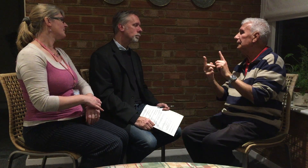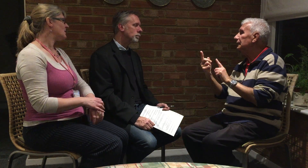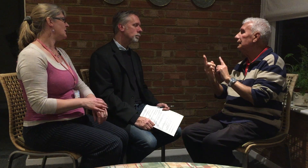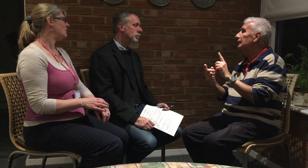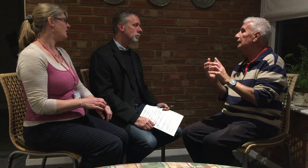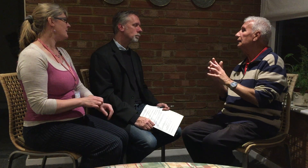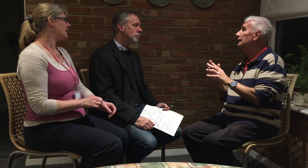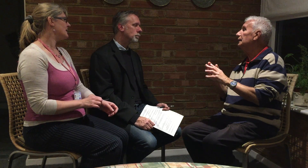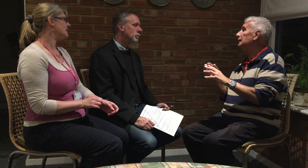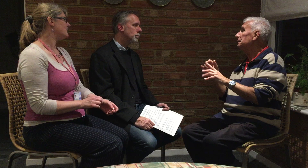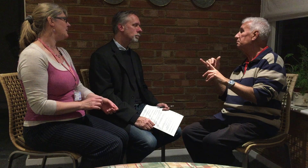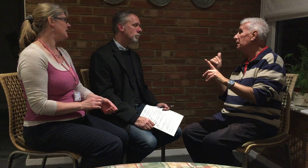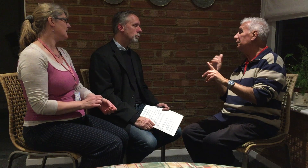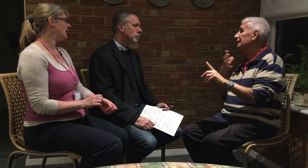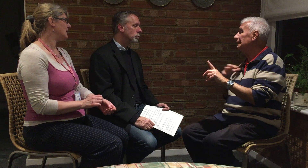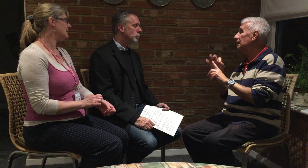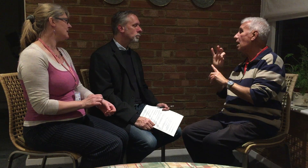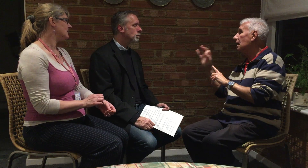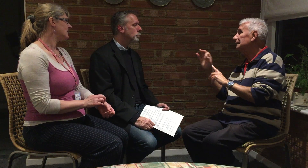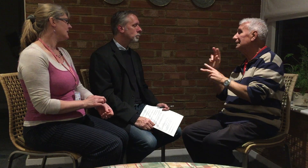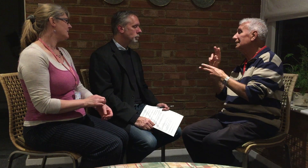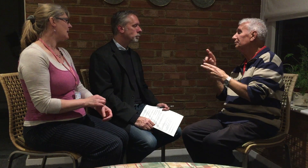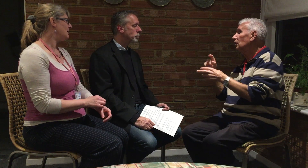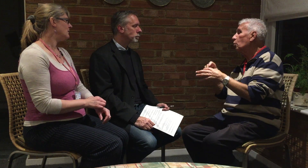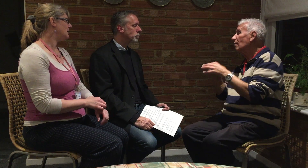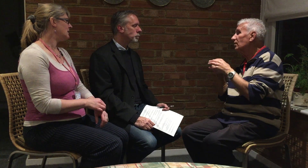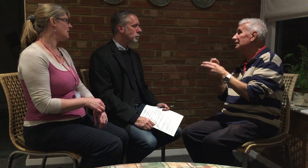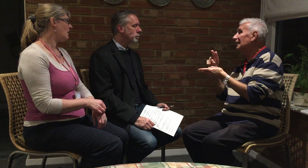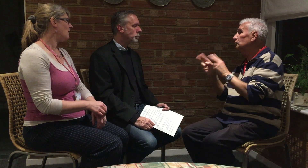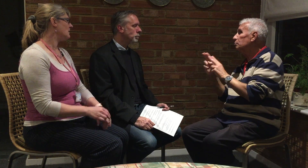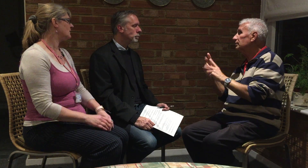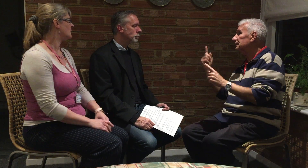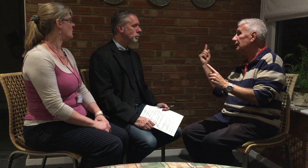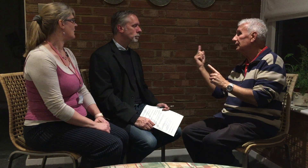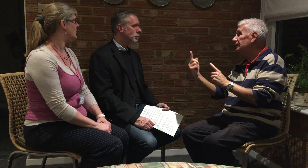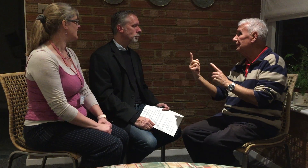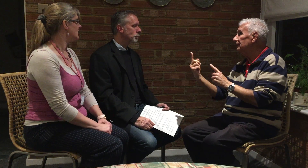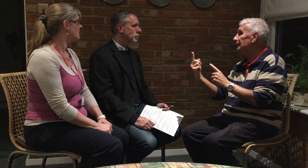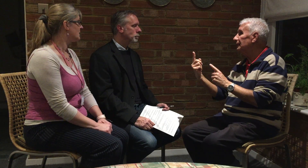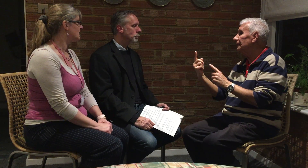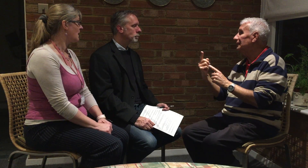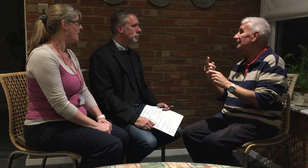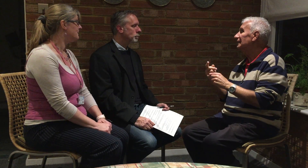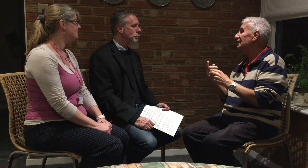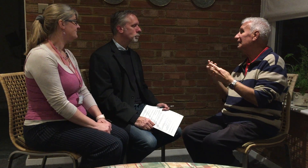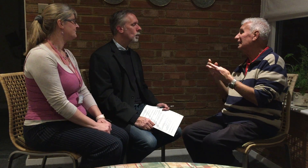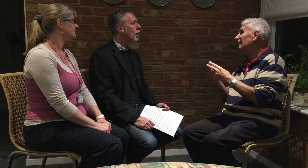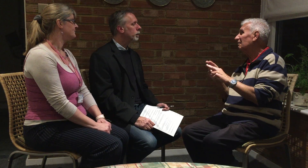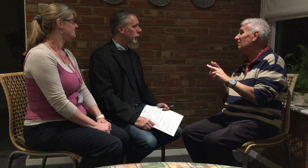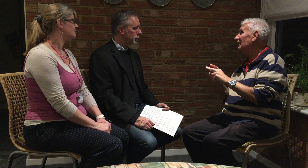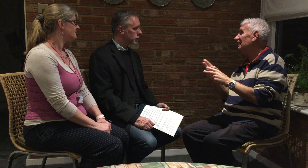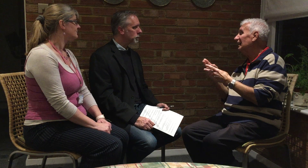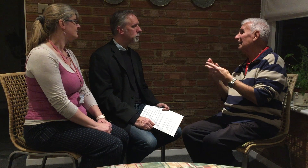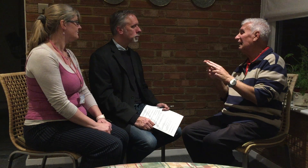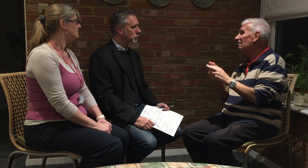So when your firm has meetings, maybe you need to ask for a qualified interpreter to come. Okay.